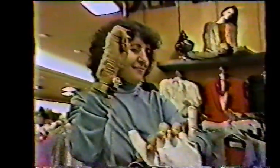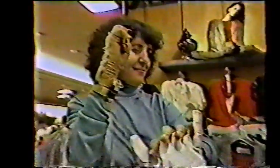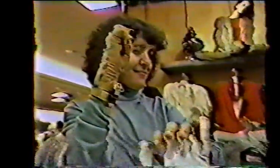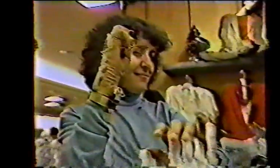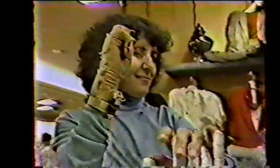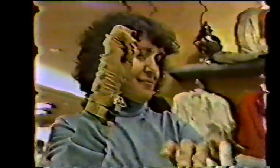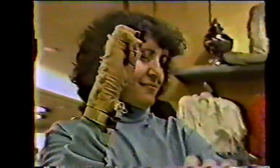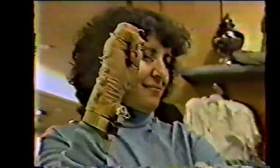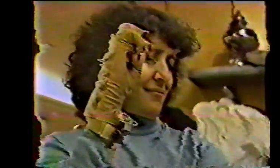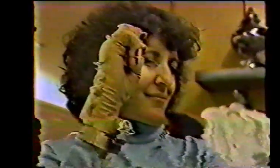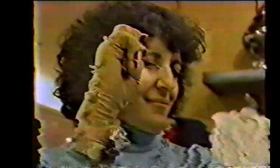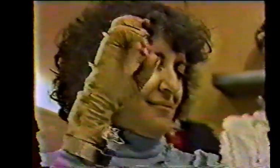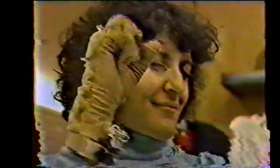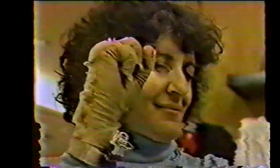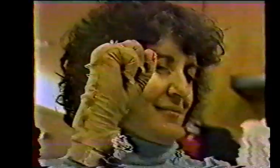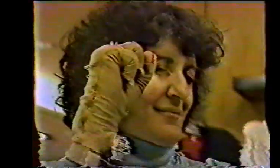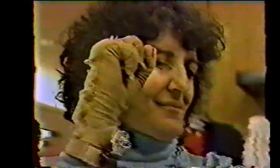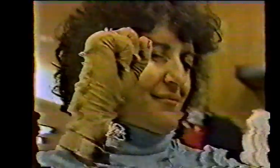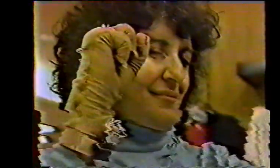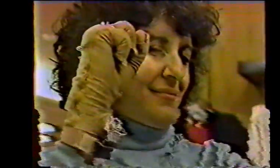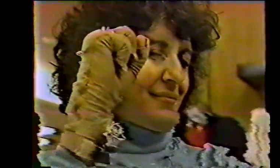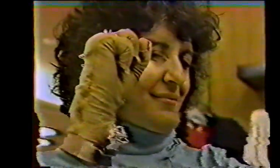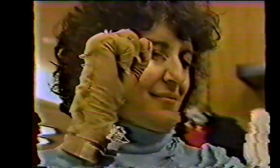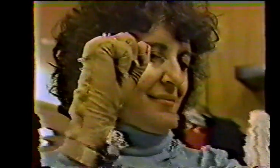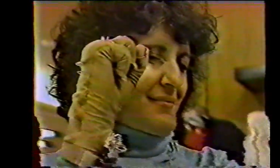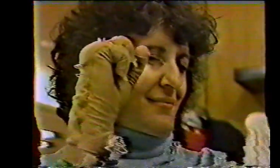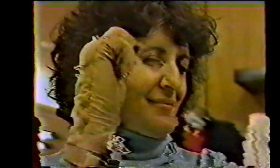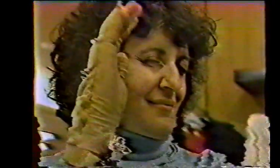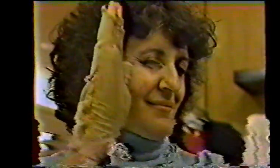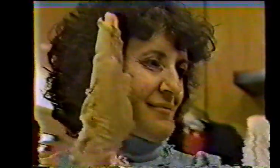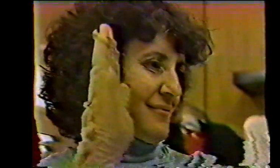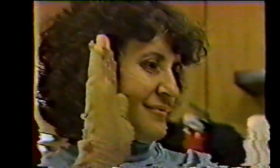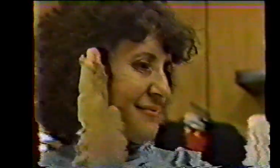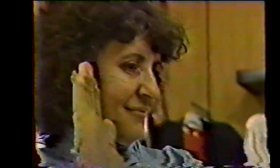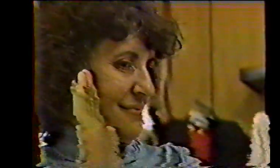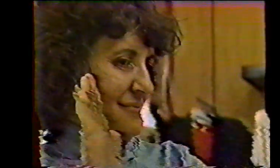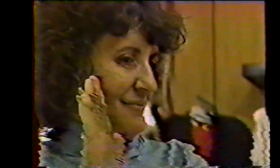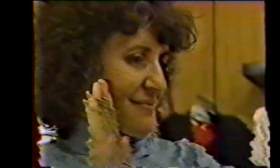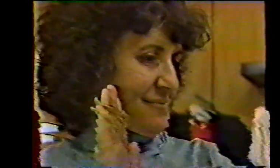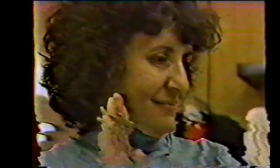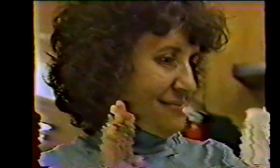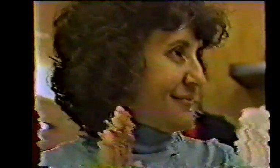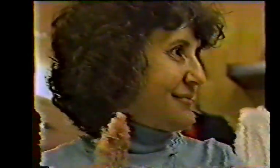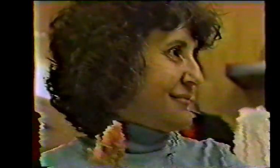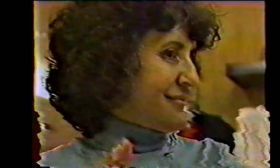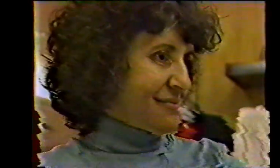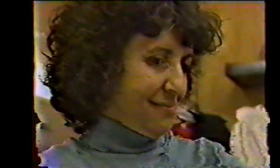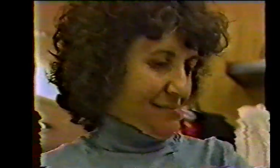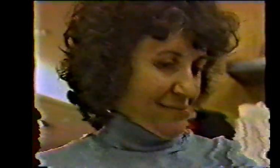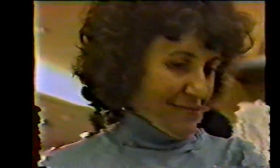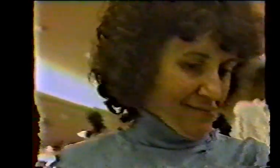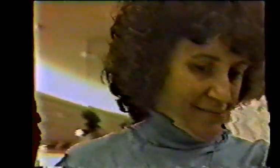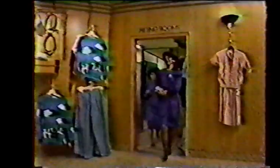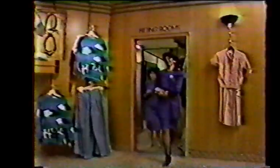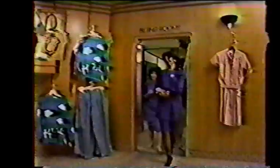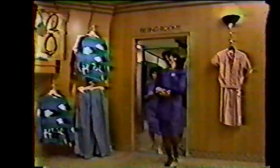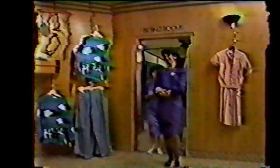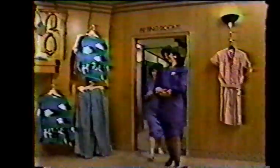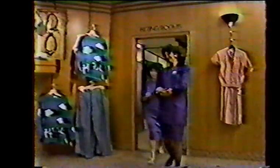hearing person in her own language for the first time. Yes. Yay, okay. On